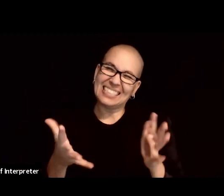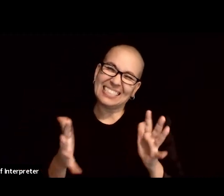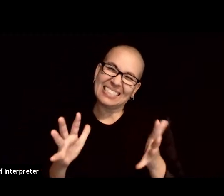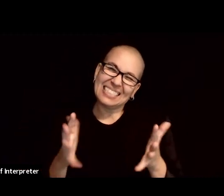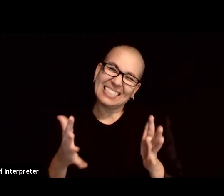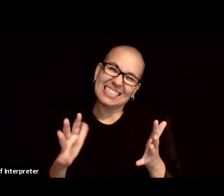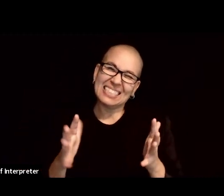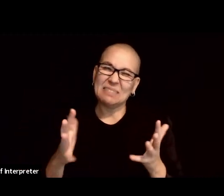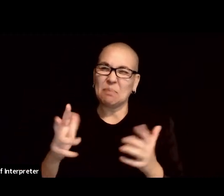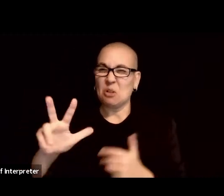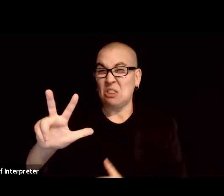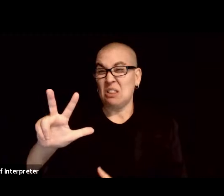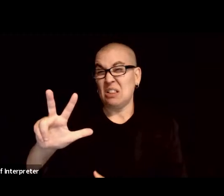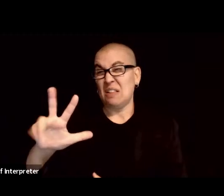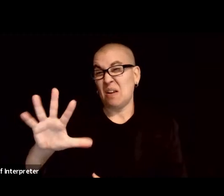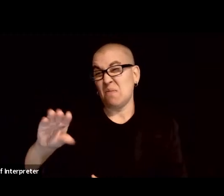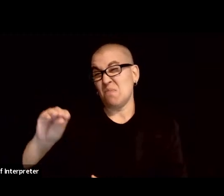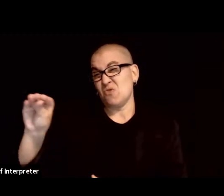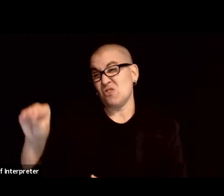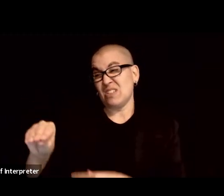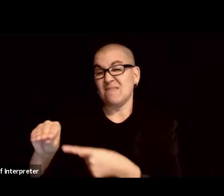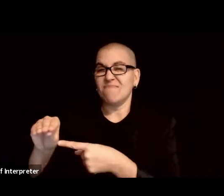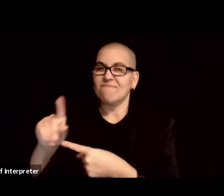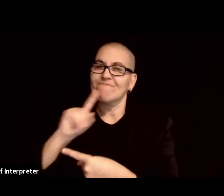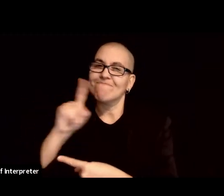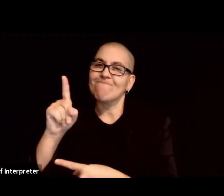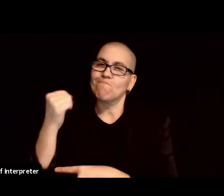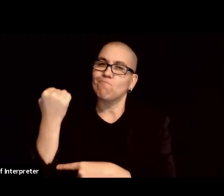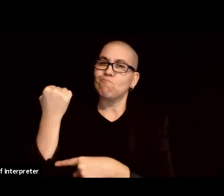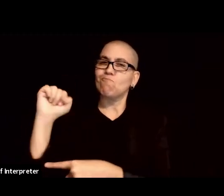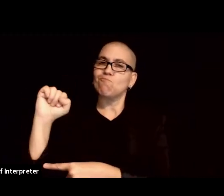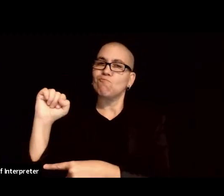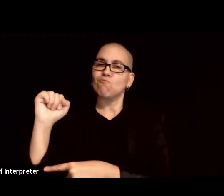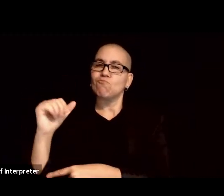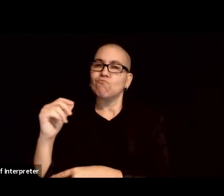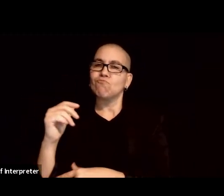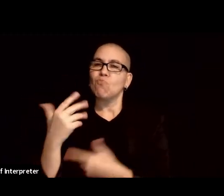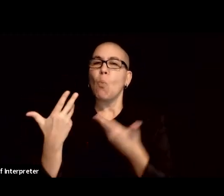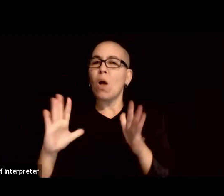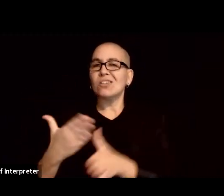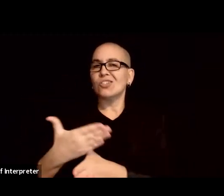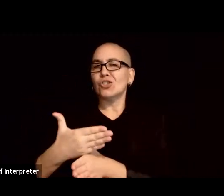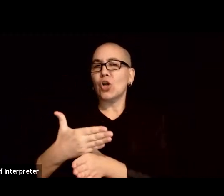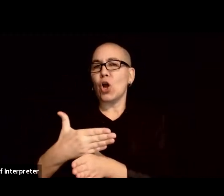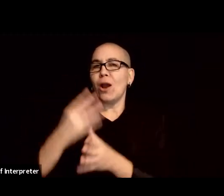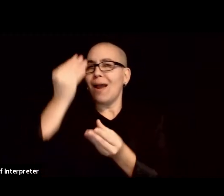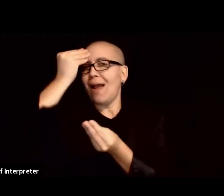expressing reluctance to share details. And we've seen that increase over the course of the pandemic.